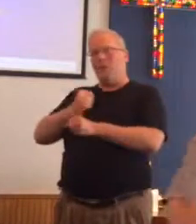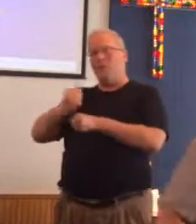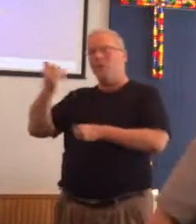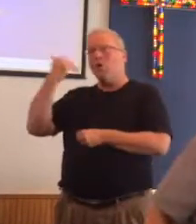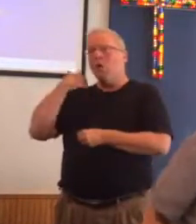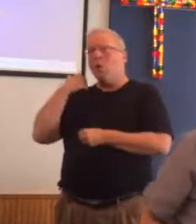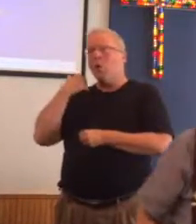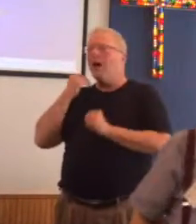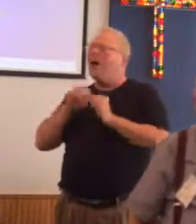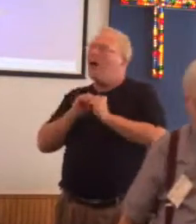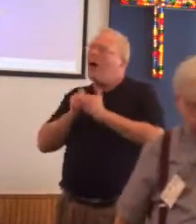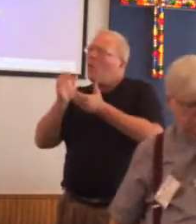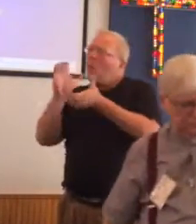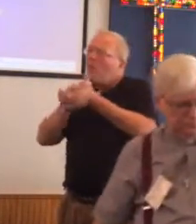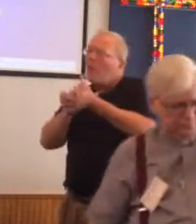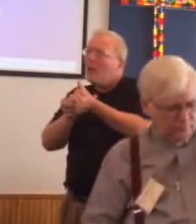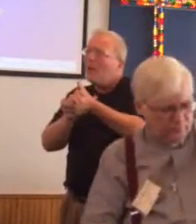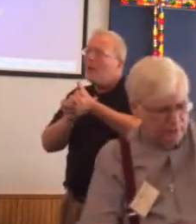she had to find another way.